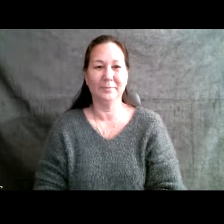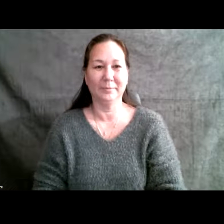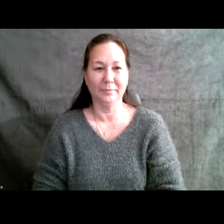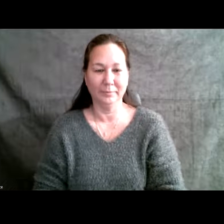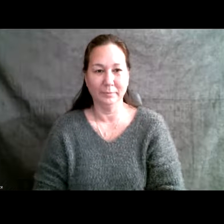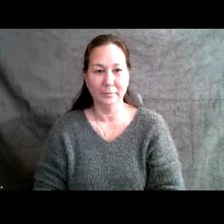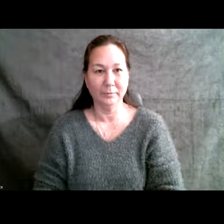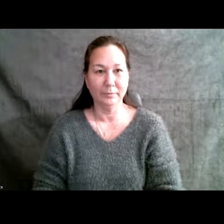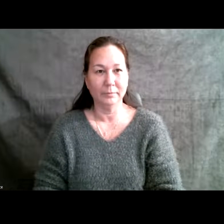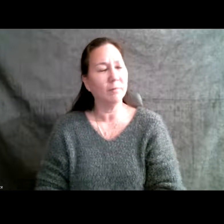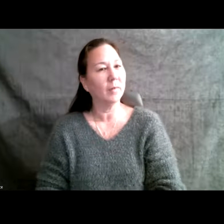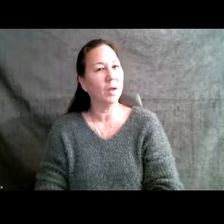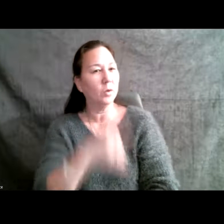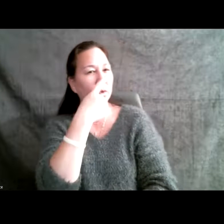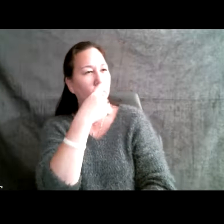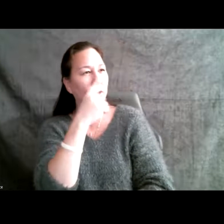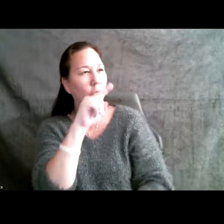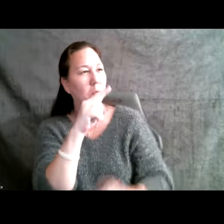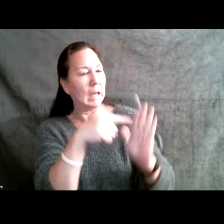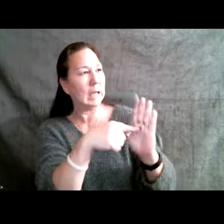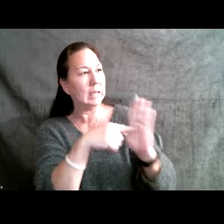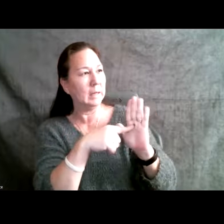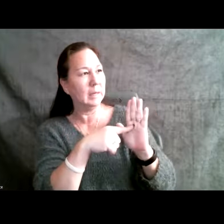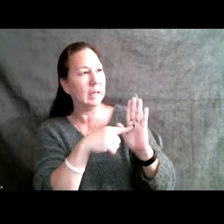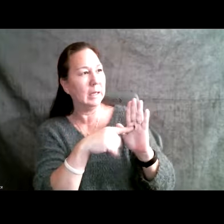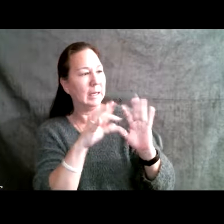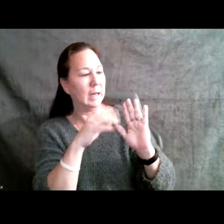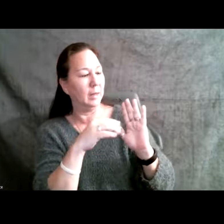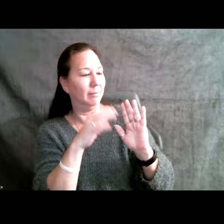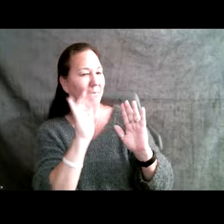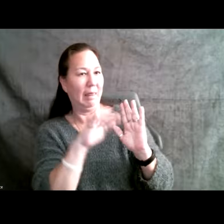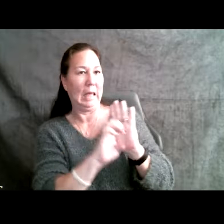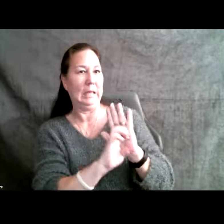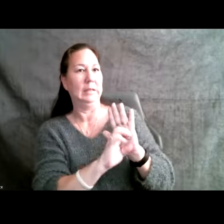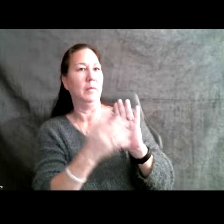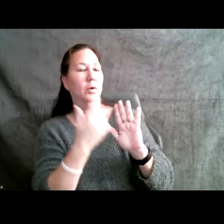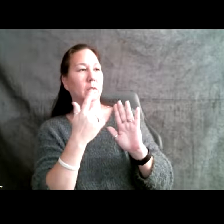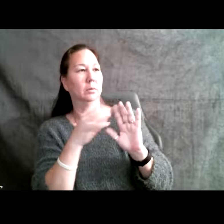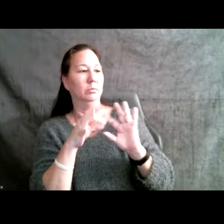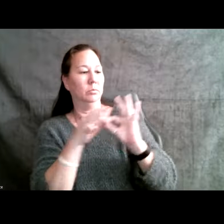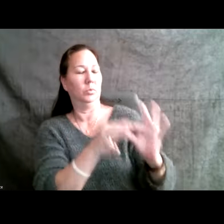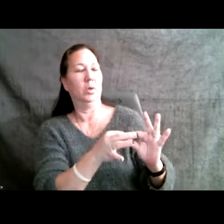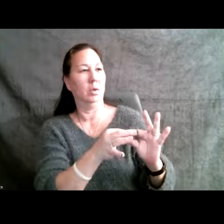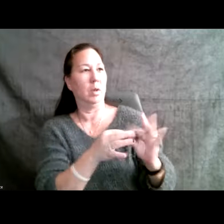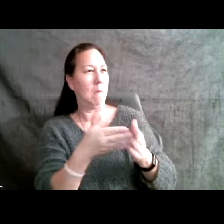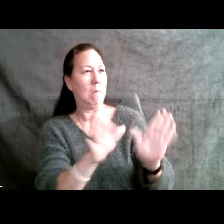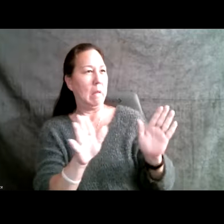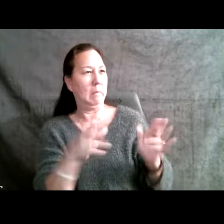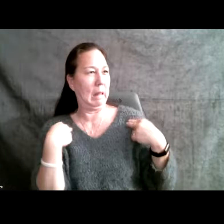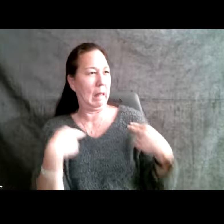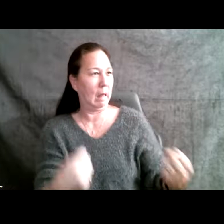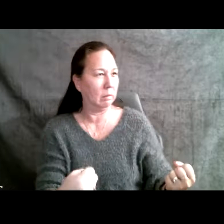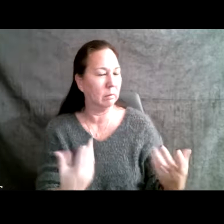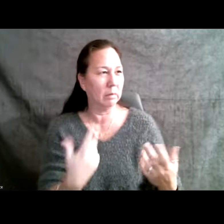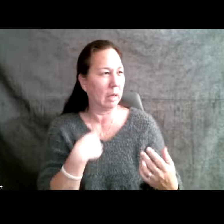Can you give an example of that, Kalila, with public health? Because I'm intrigued with what you're saying there. Yeah, I definitely would. I was like